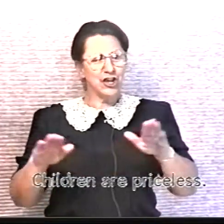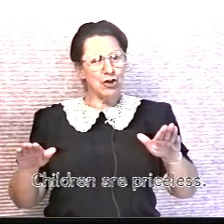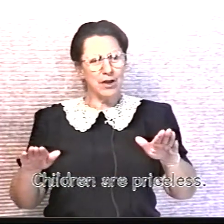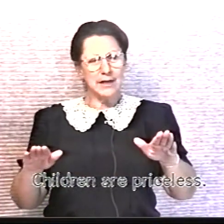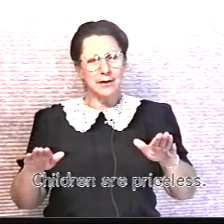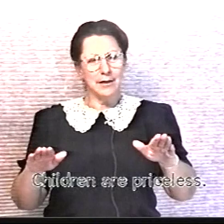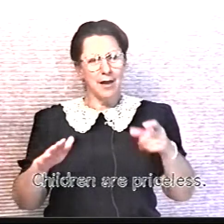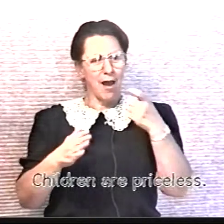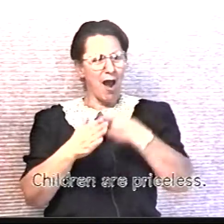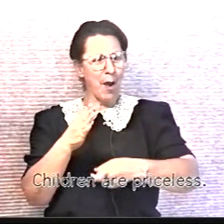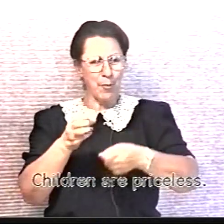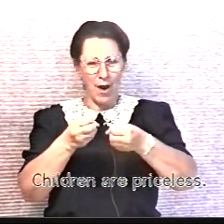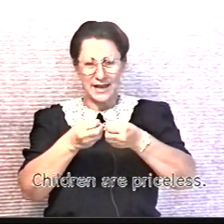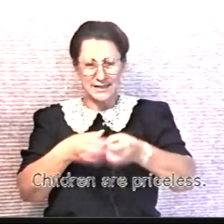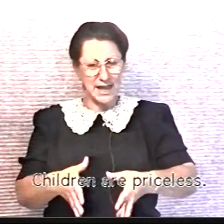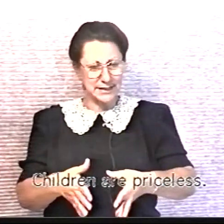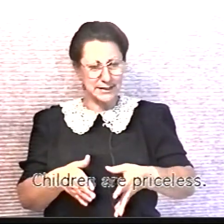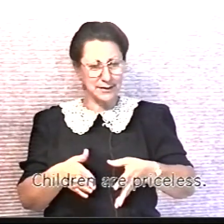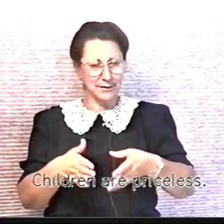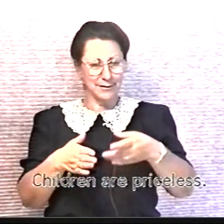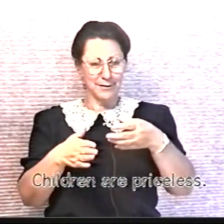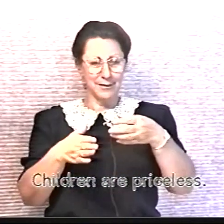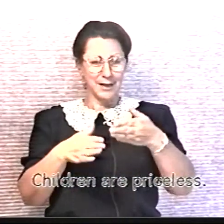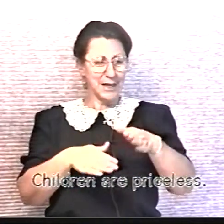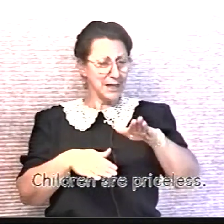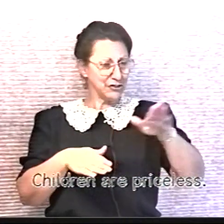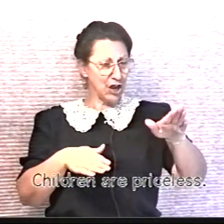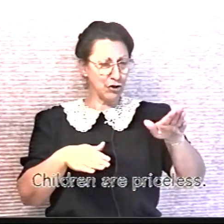Children are priceless. Children